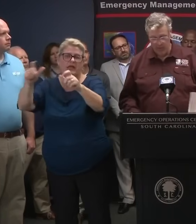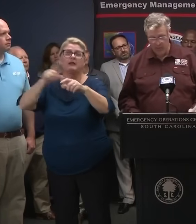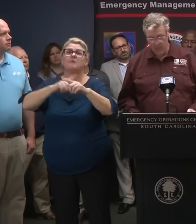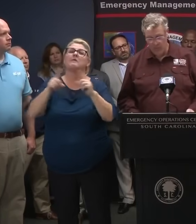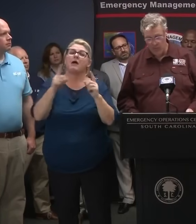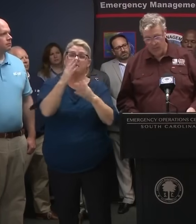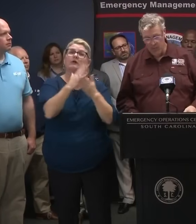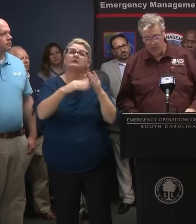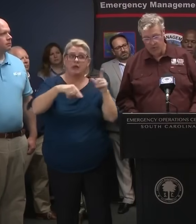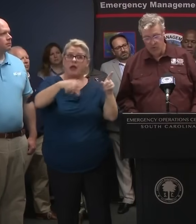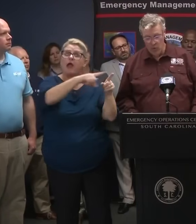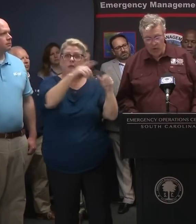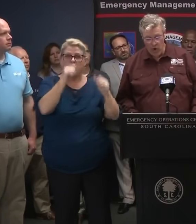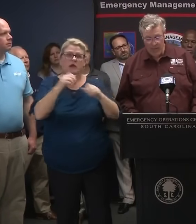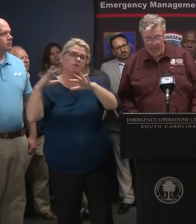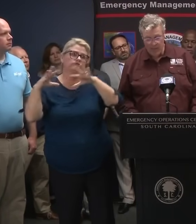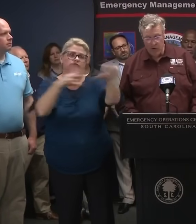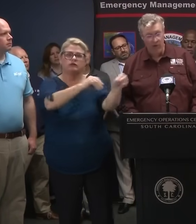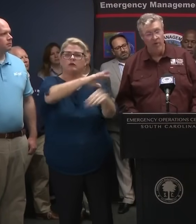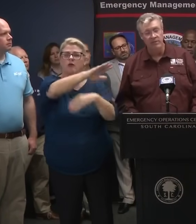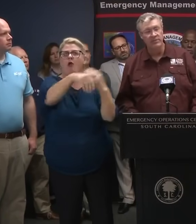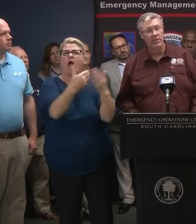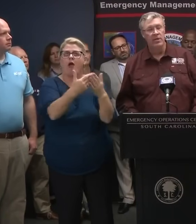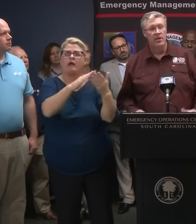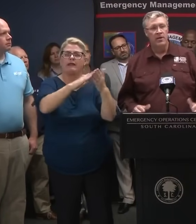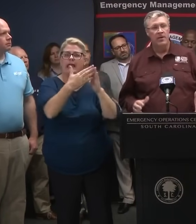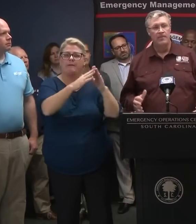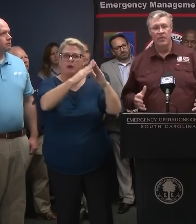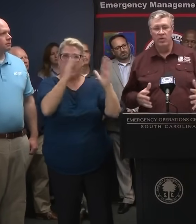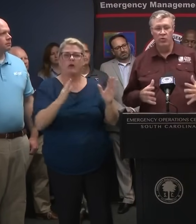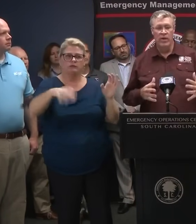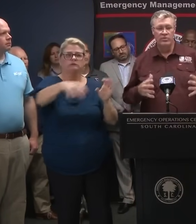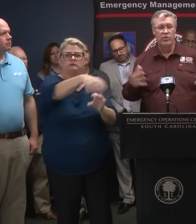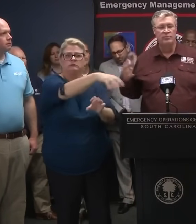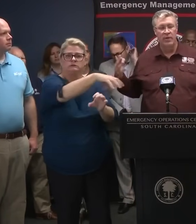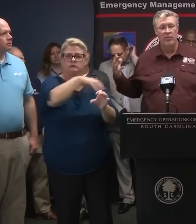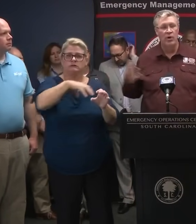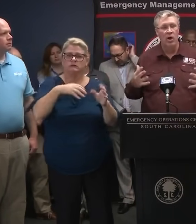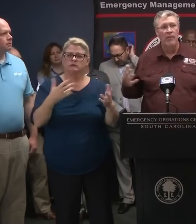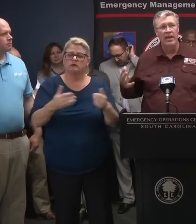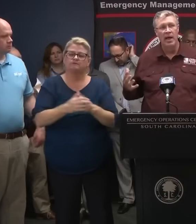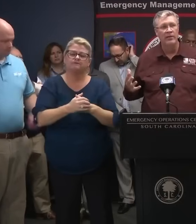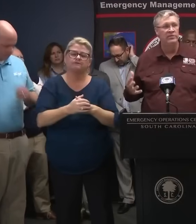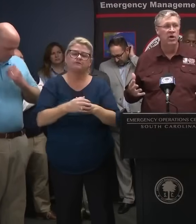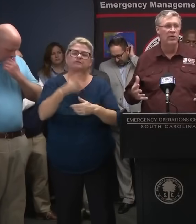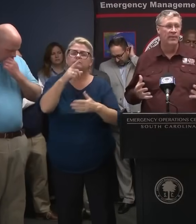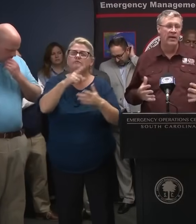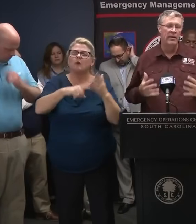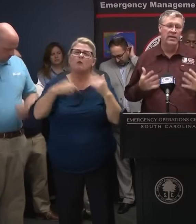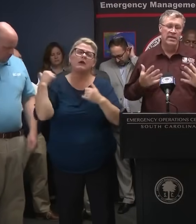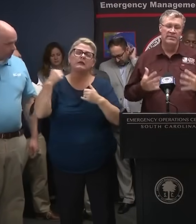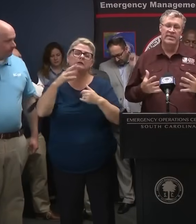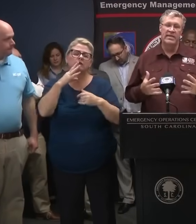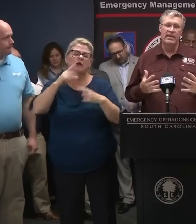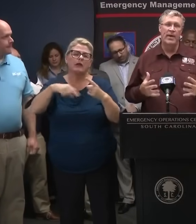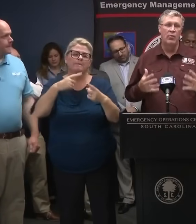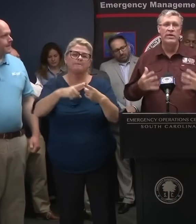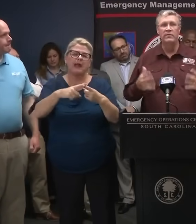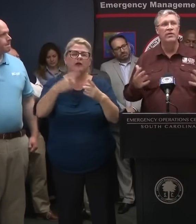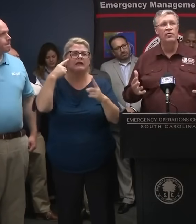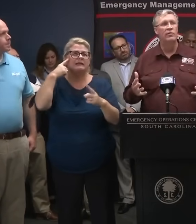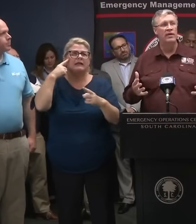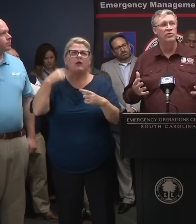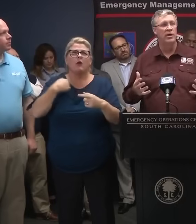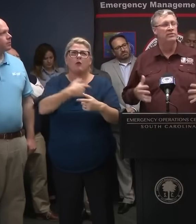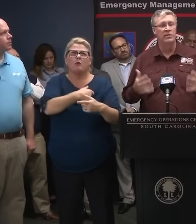on full neighborhoods. We are making progress. A good way to explain what all my colleagues talked about is thinking about,